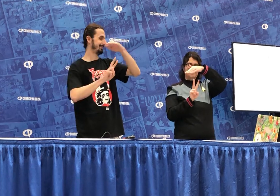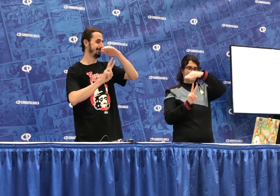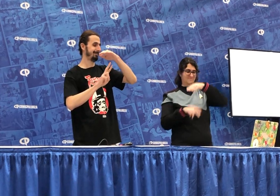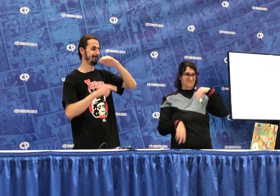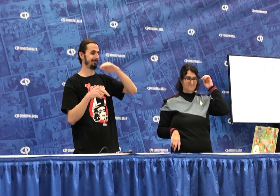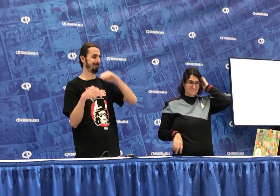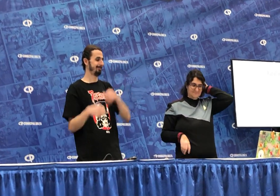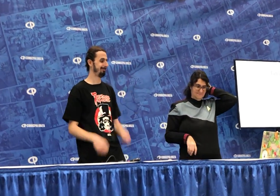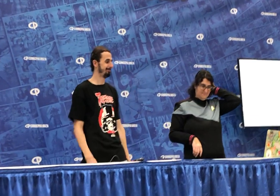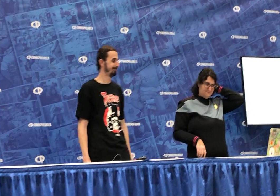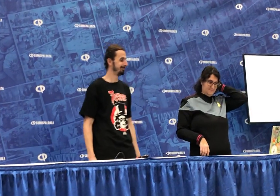Like this.